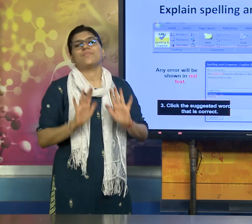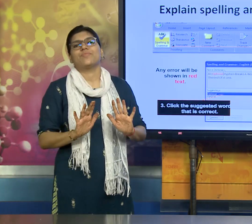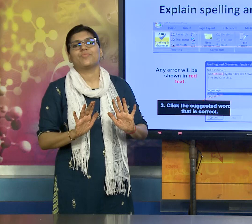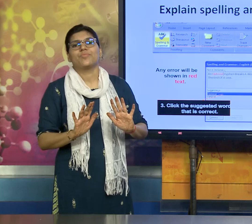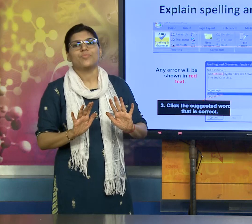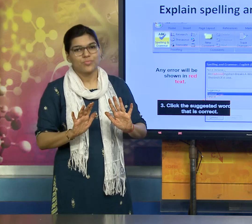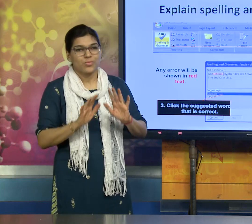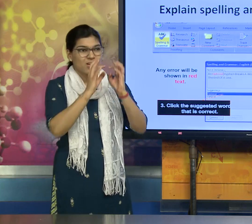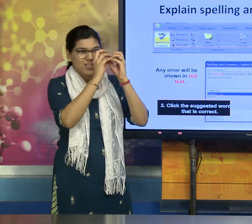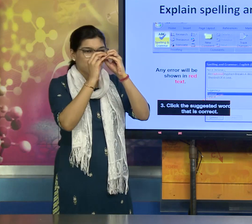saved.